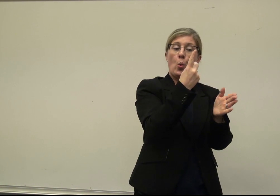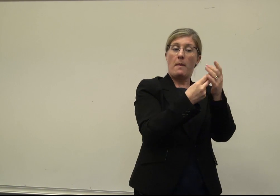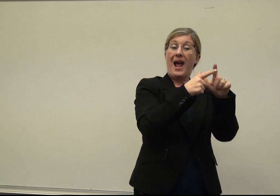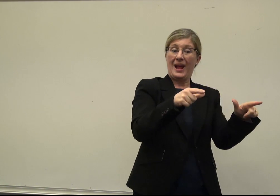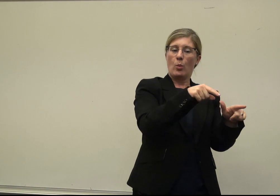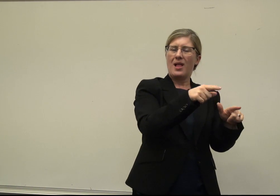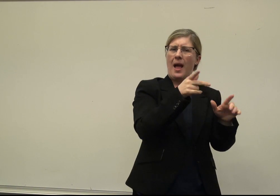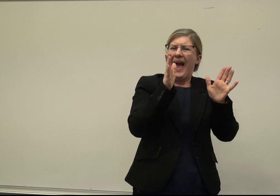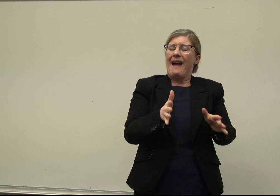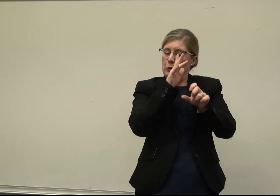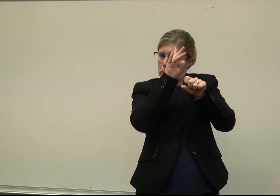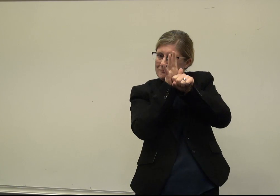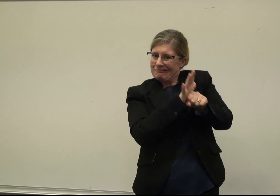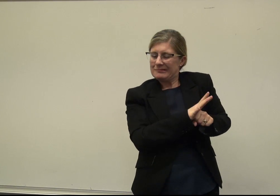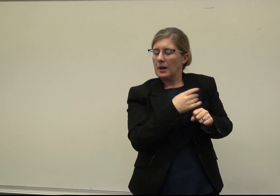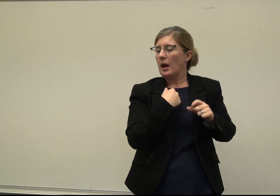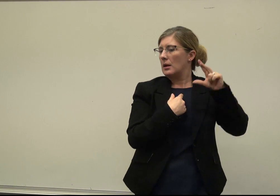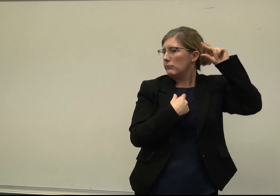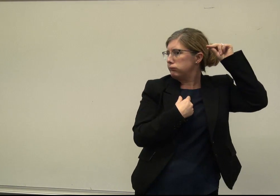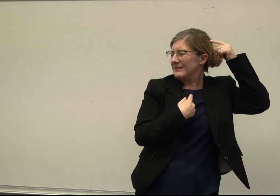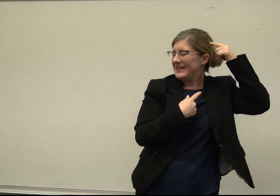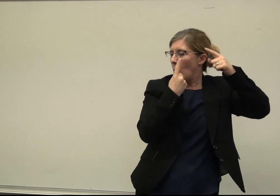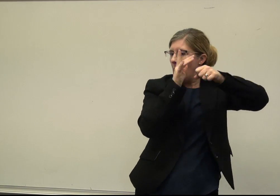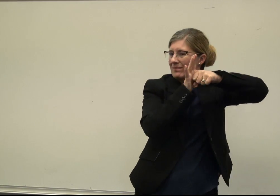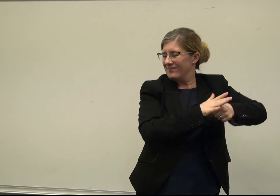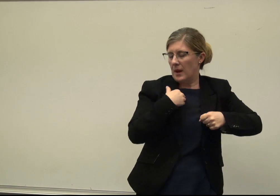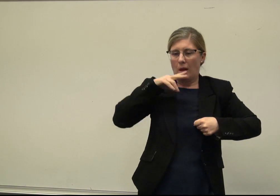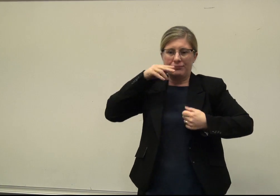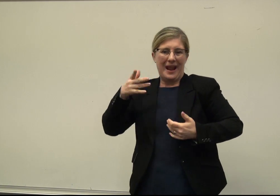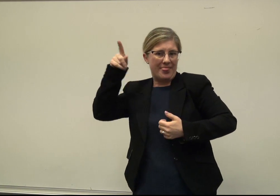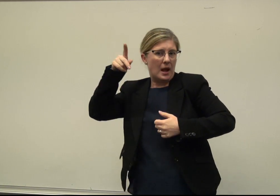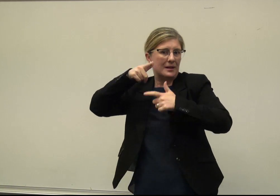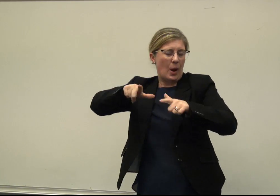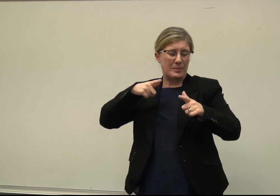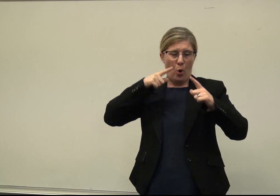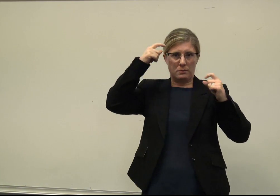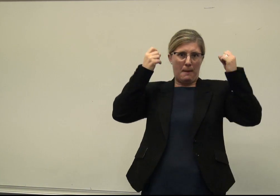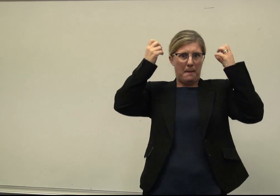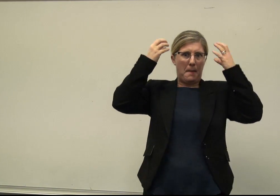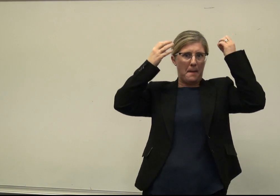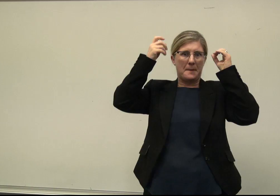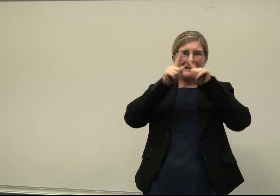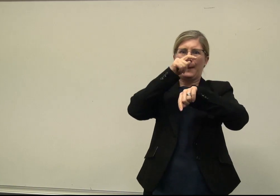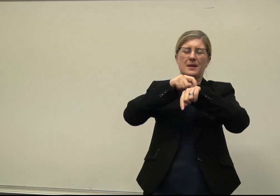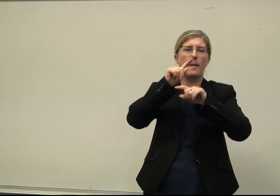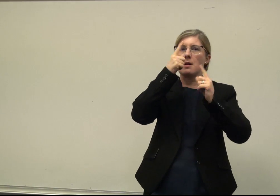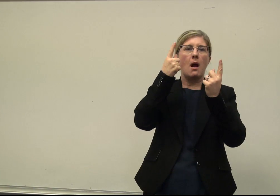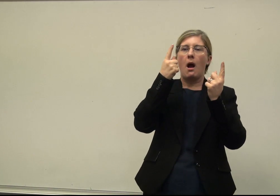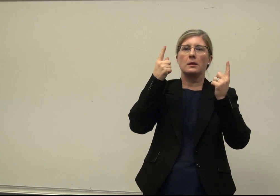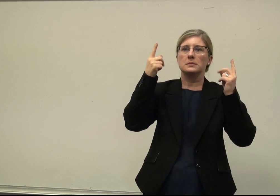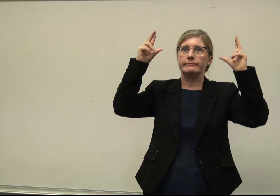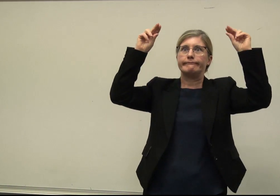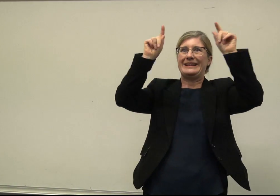to inhibit the language they don't use. Because they are both active at the same time, they can't be produced